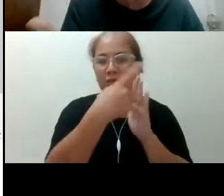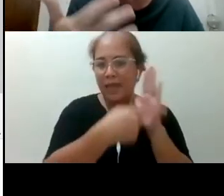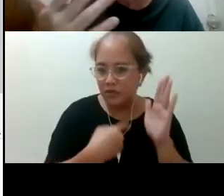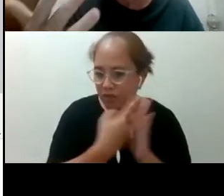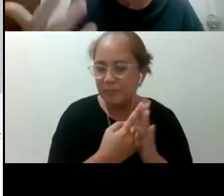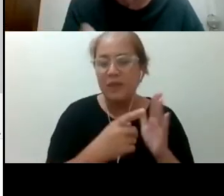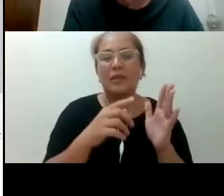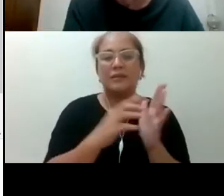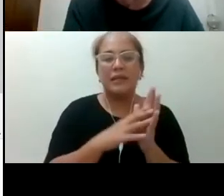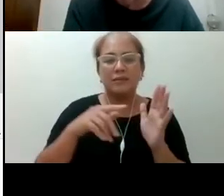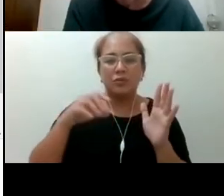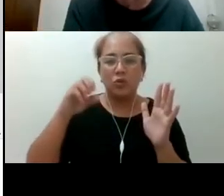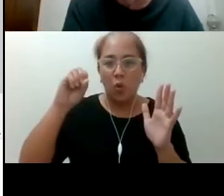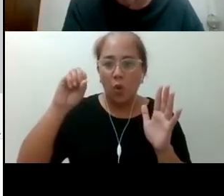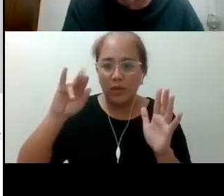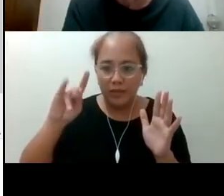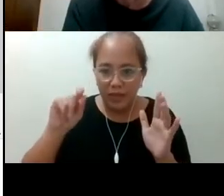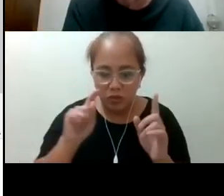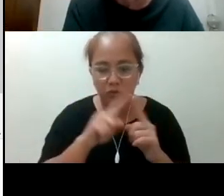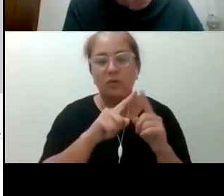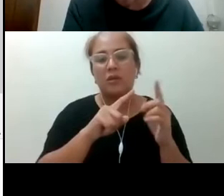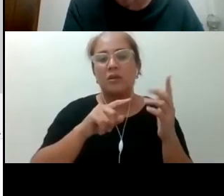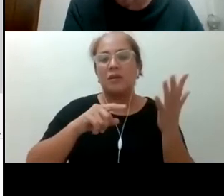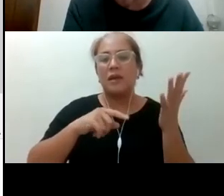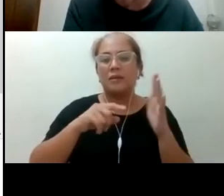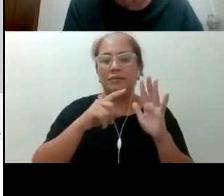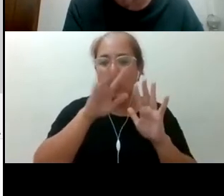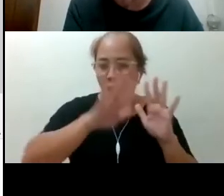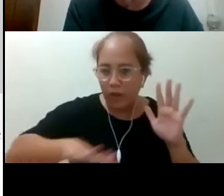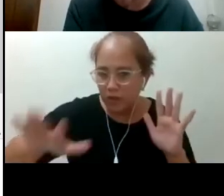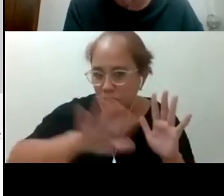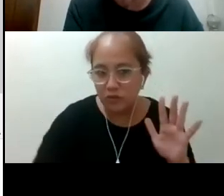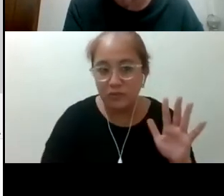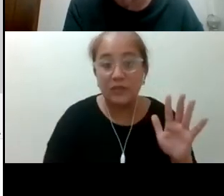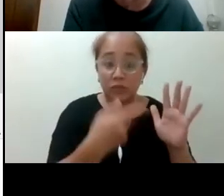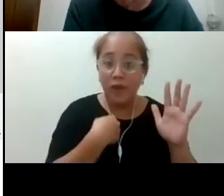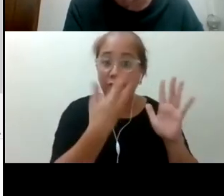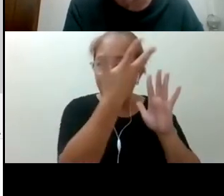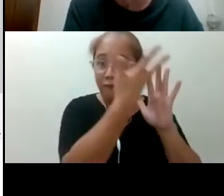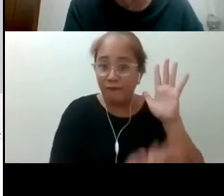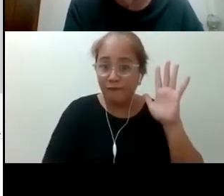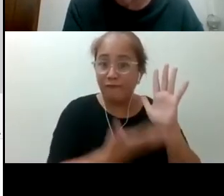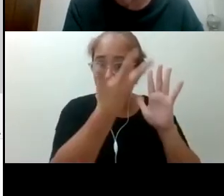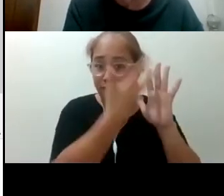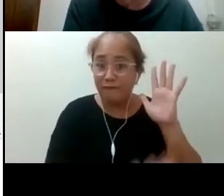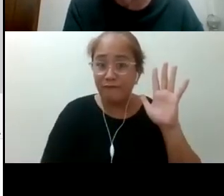to location, and then movement. That's right here in the, I don't know if you can see my cursor, but it's in the